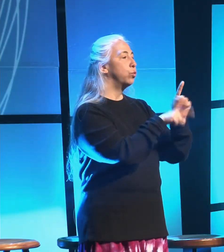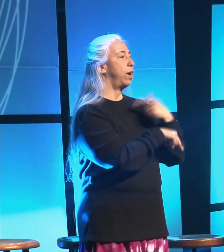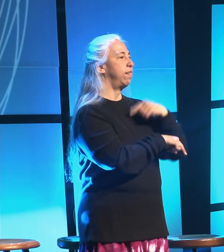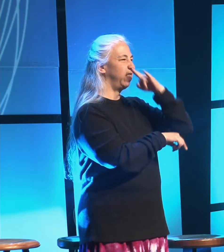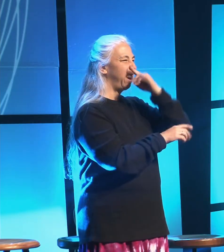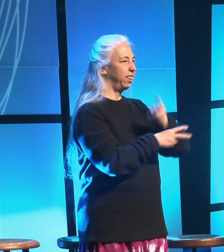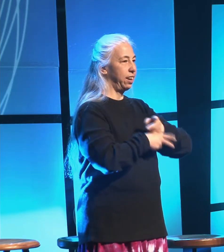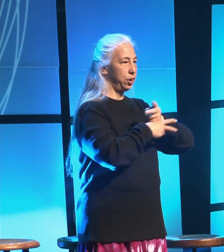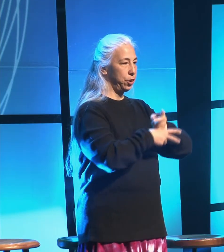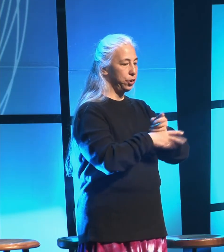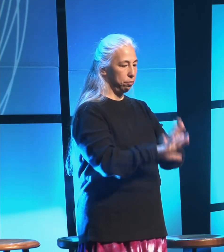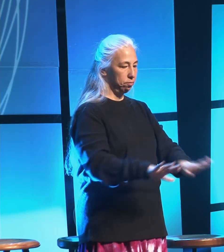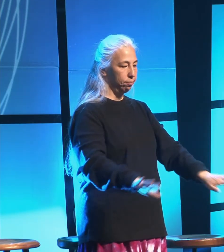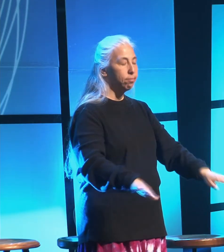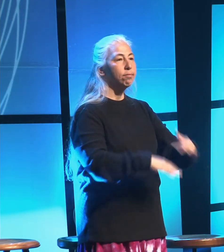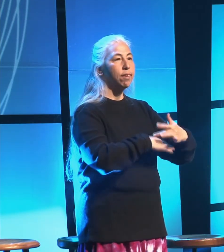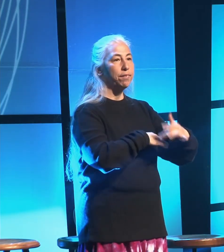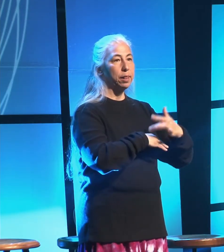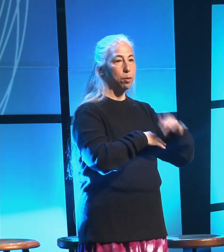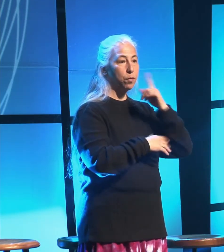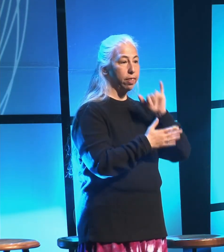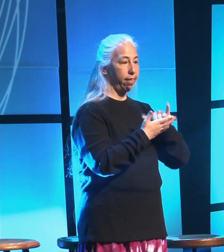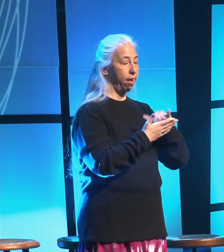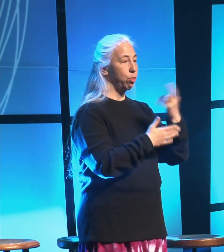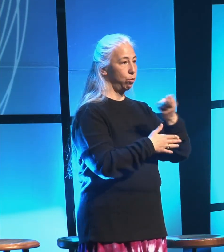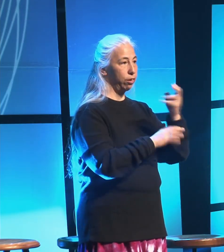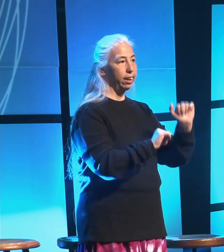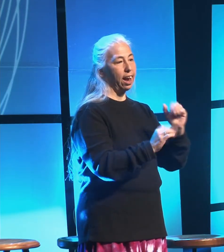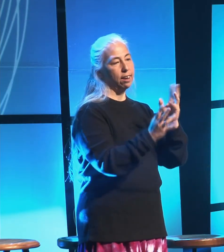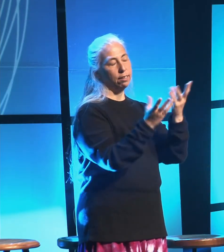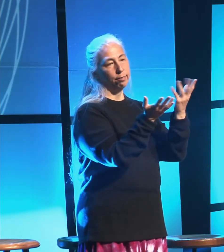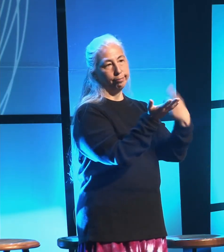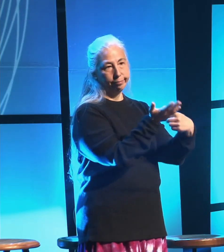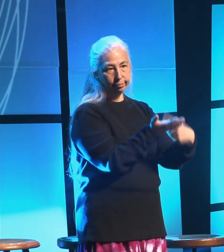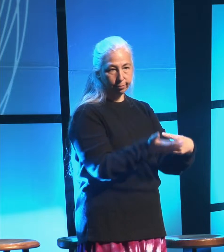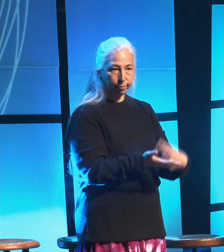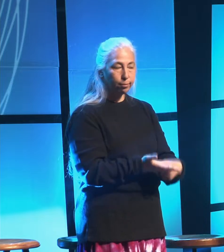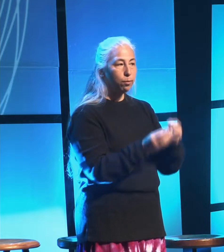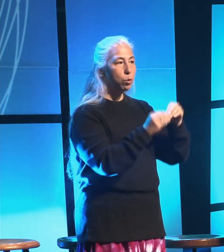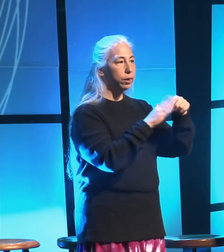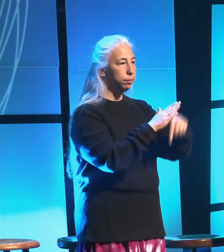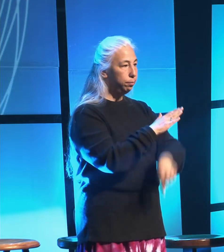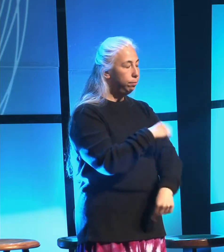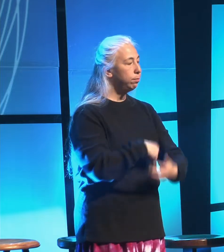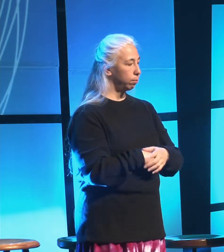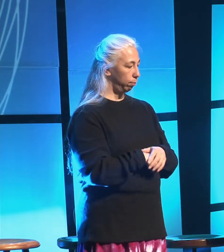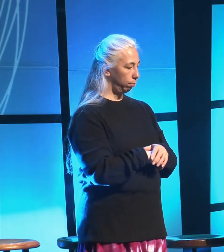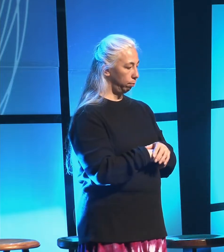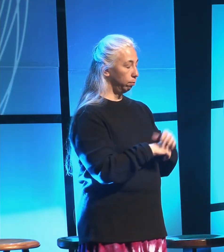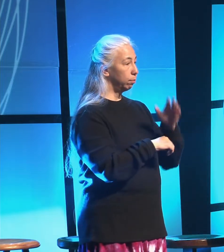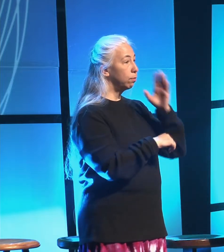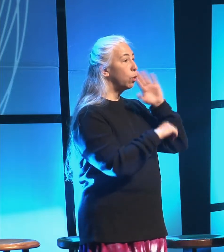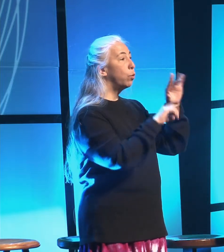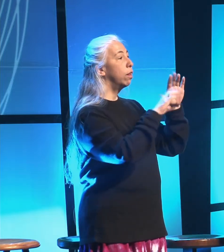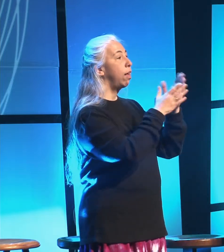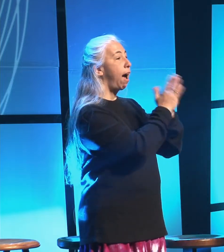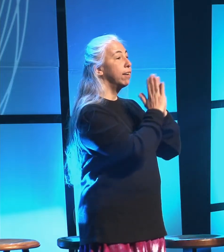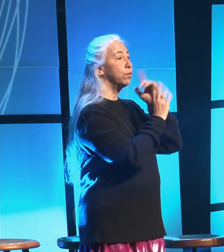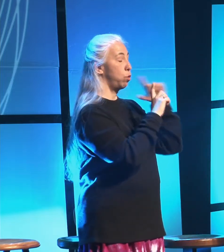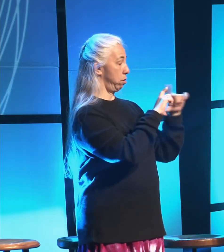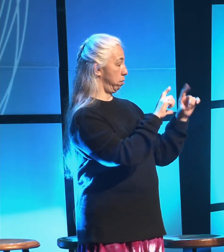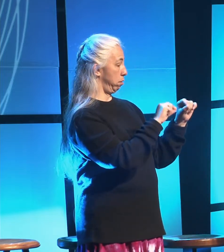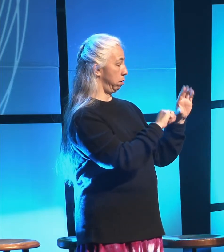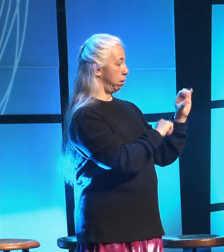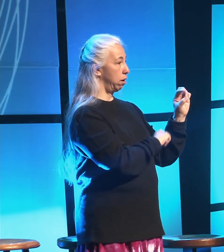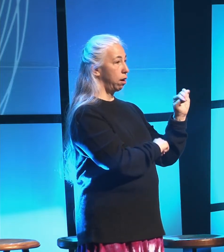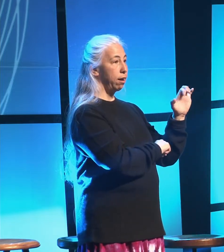In just a minute, I'm going to call the room host forward to receive those Connect cards that we've been talking about and any donations you may have.